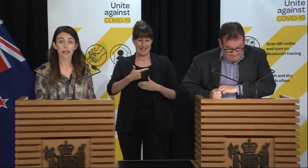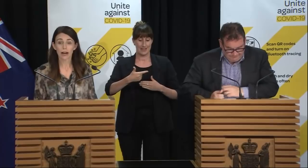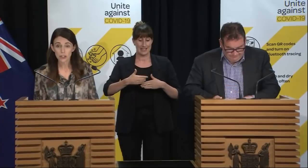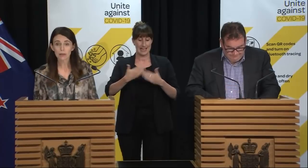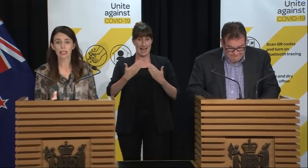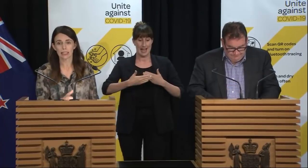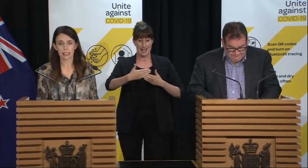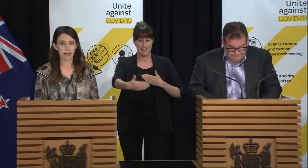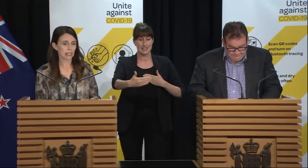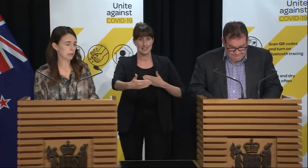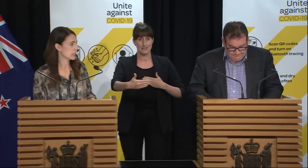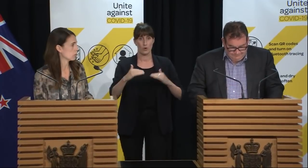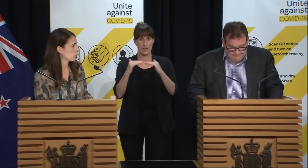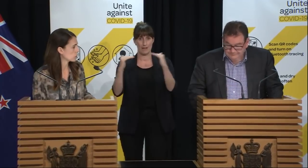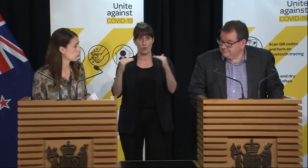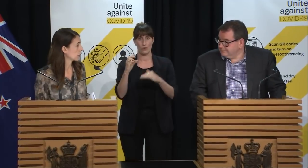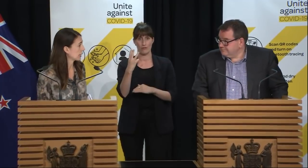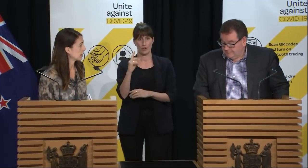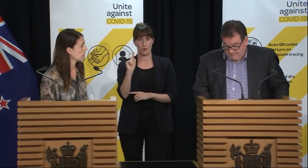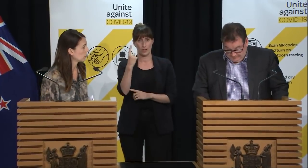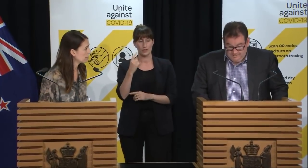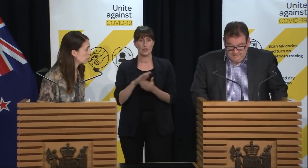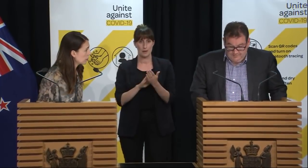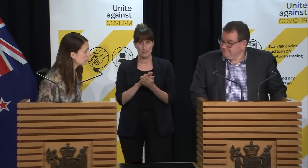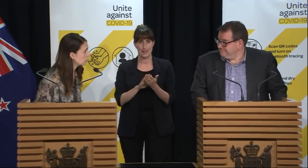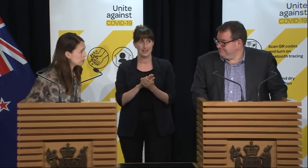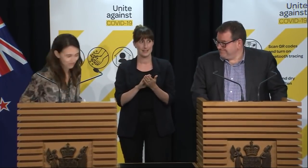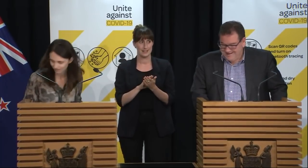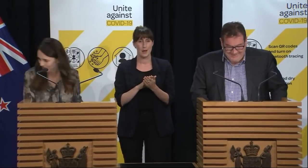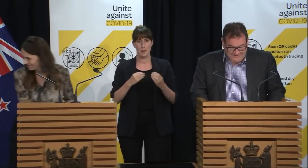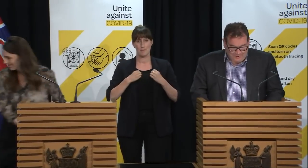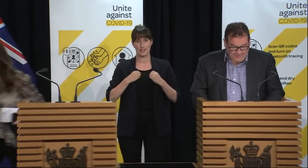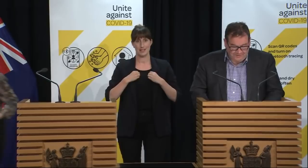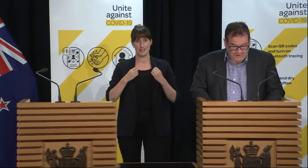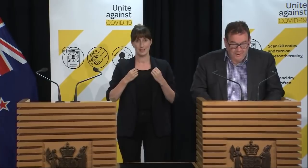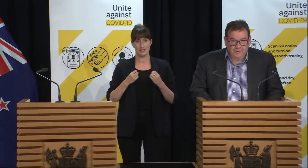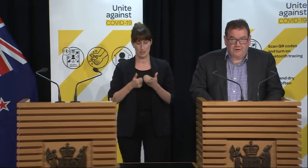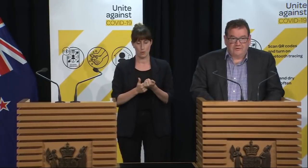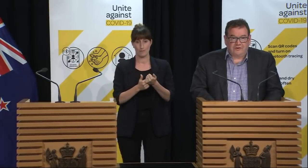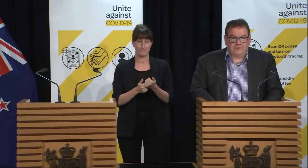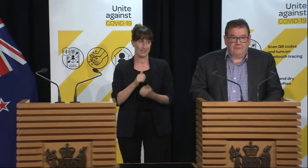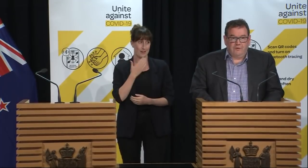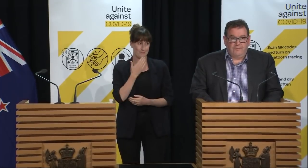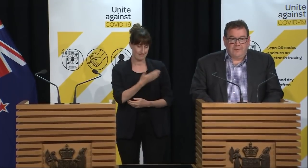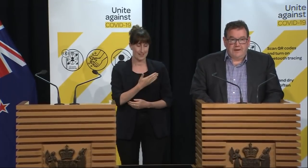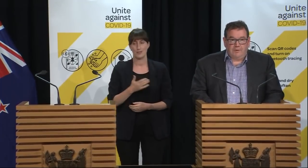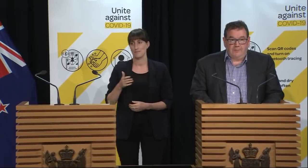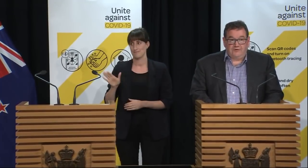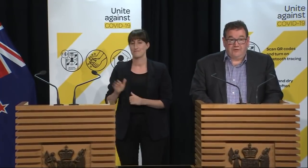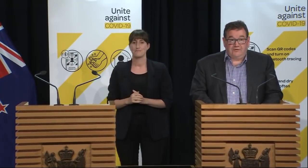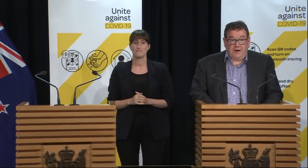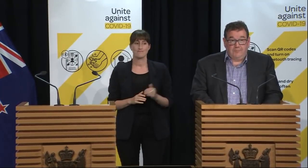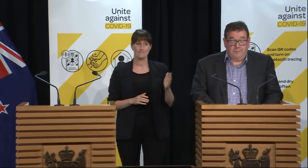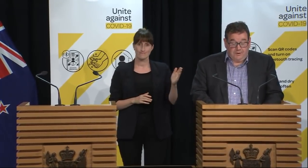level 3 arrangement, that does mean that business supports will kick in. I'll leave the podium to you. Thanks, Prime Minister. So yes, just to confirm the